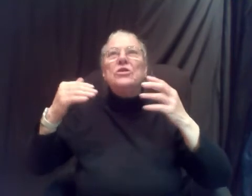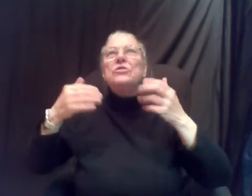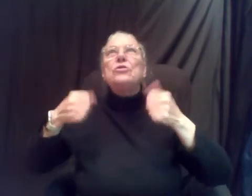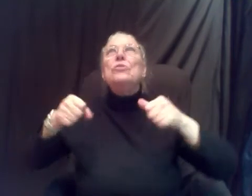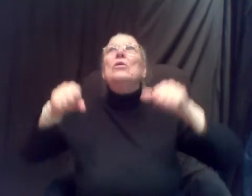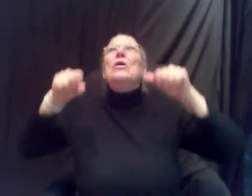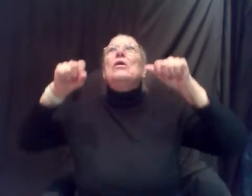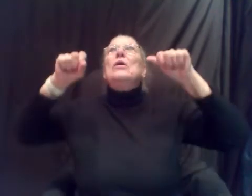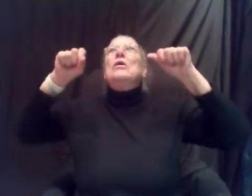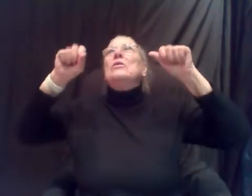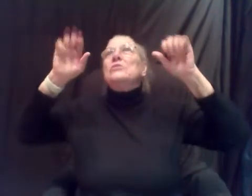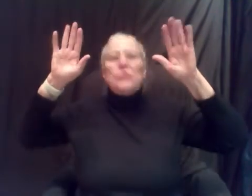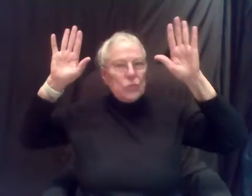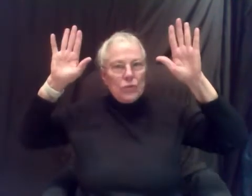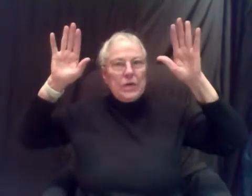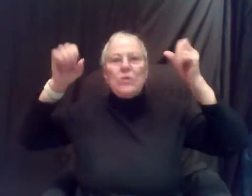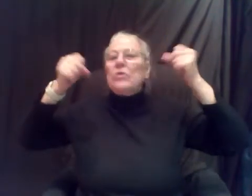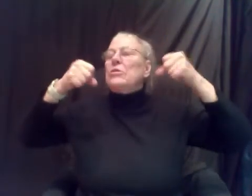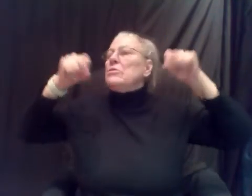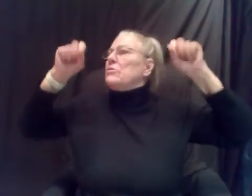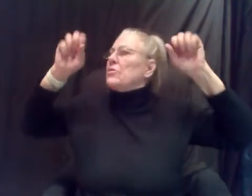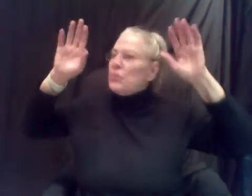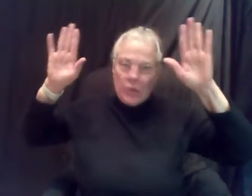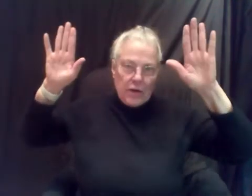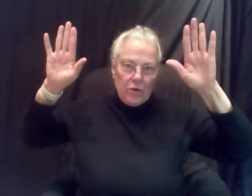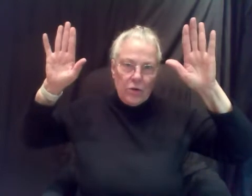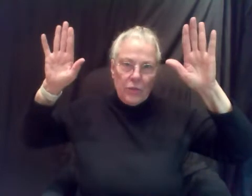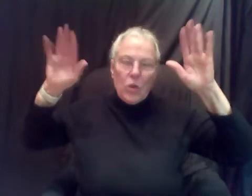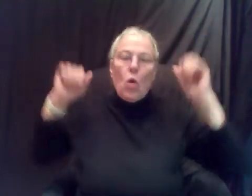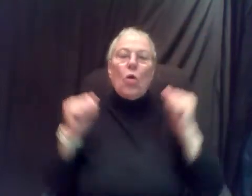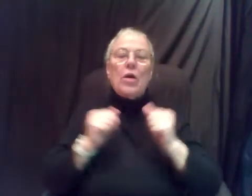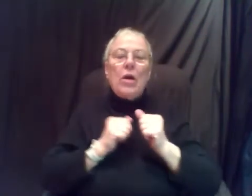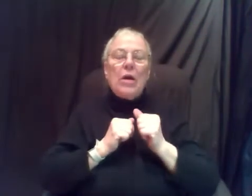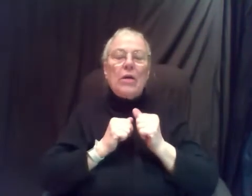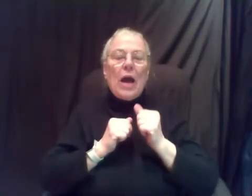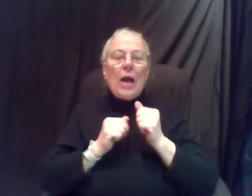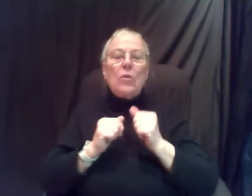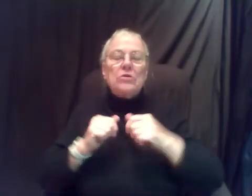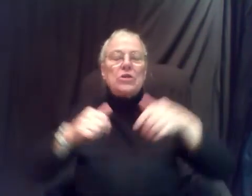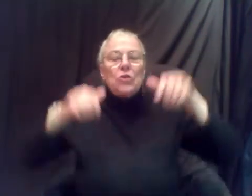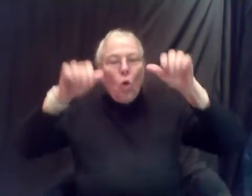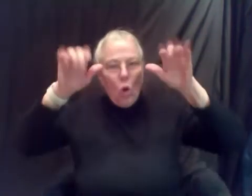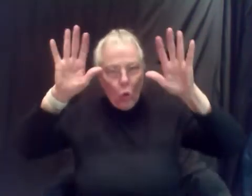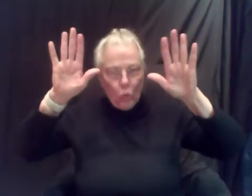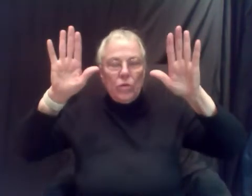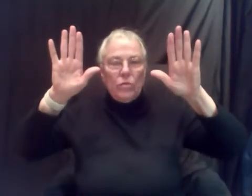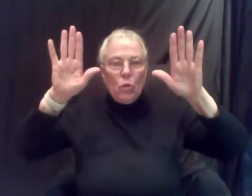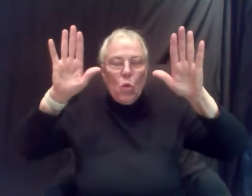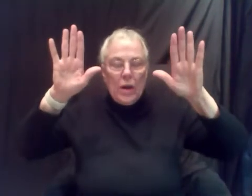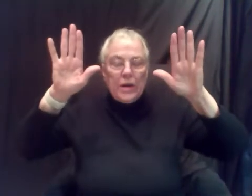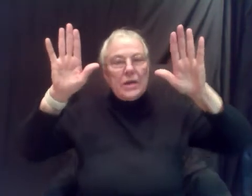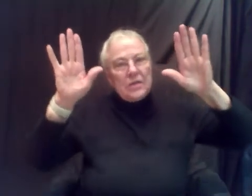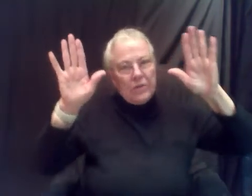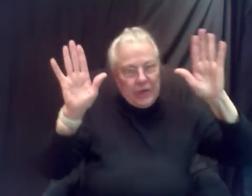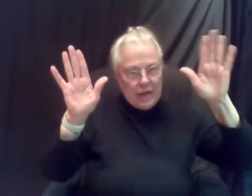do surrender, surrender, or I will just hold the one until the end of